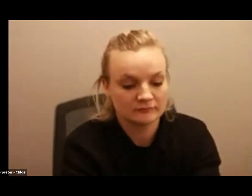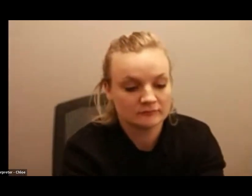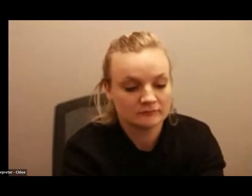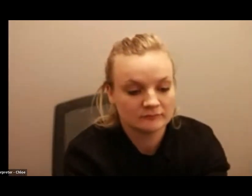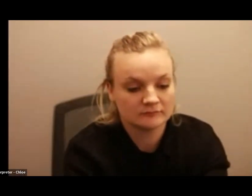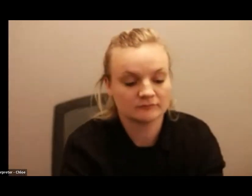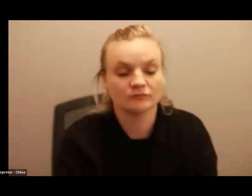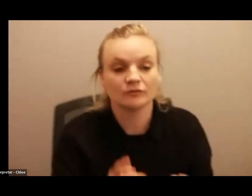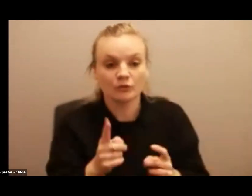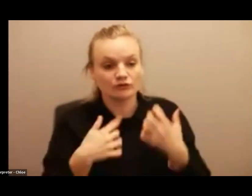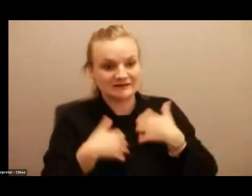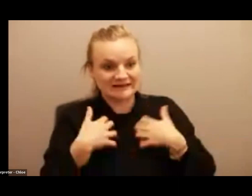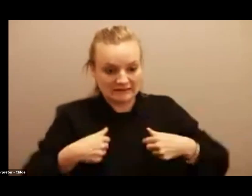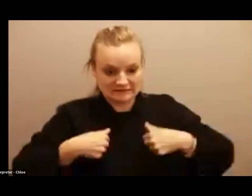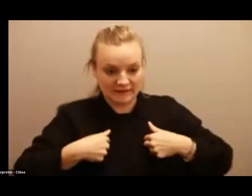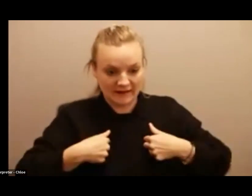the